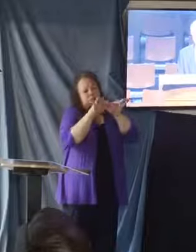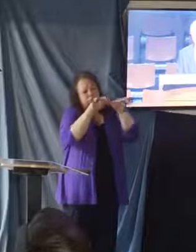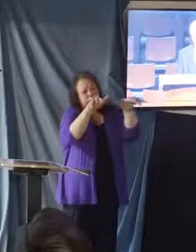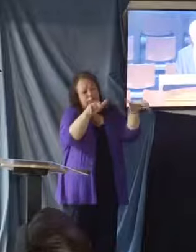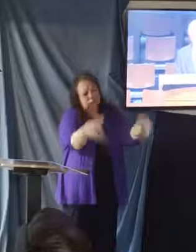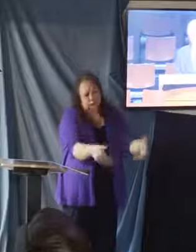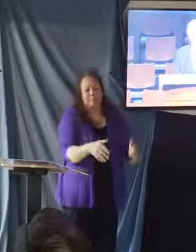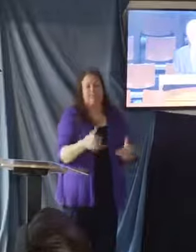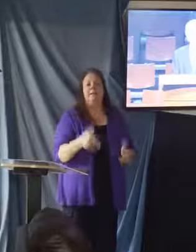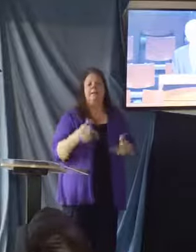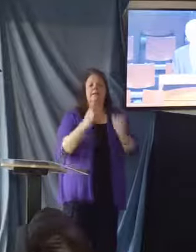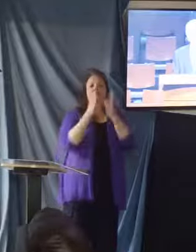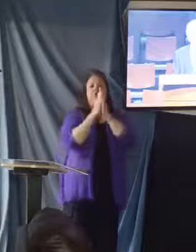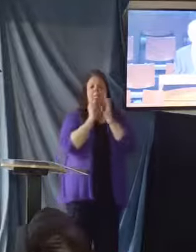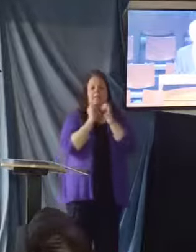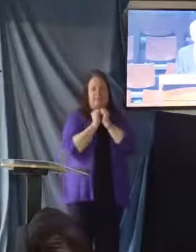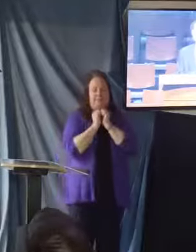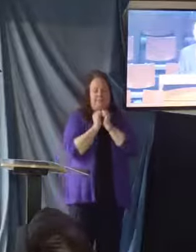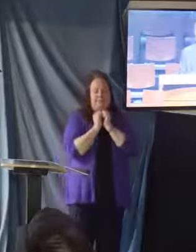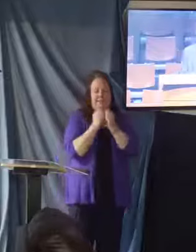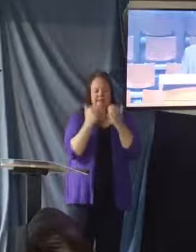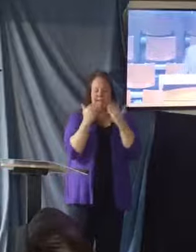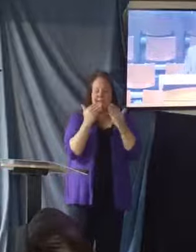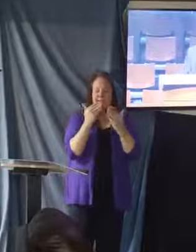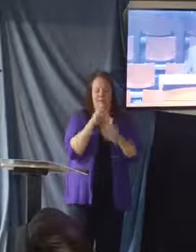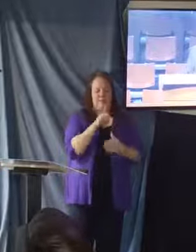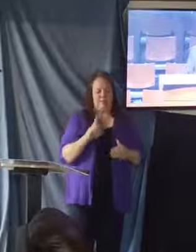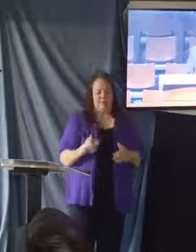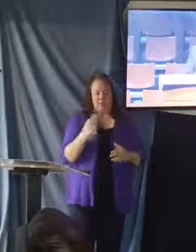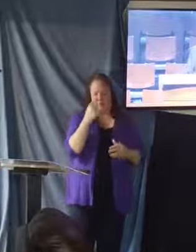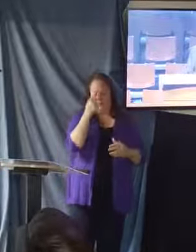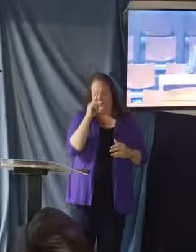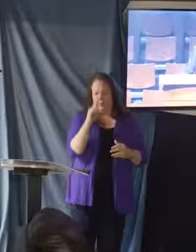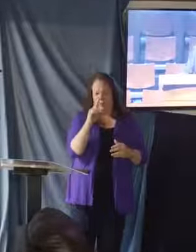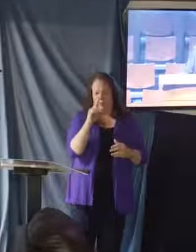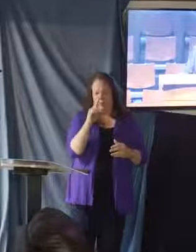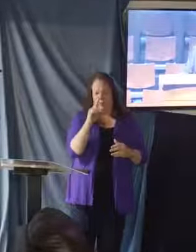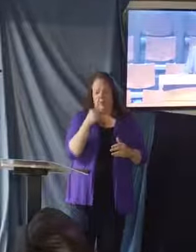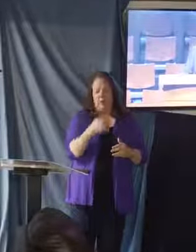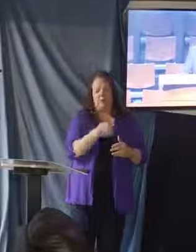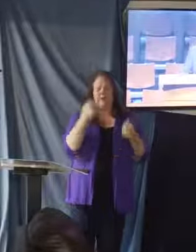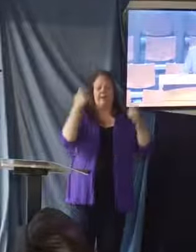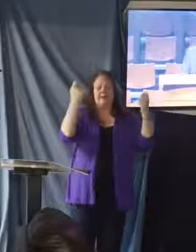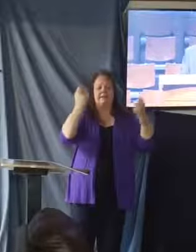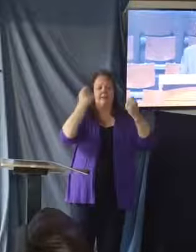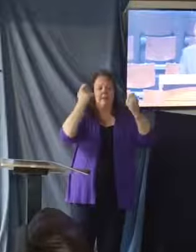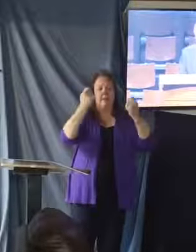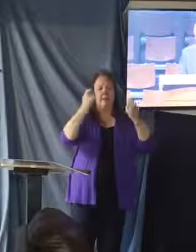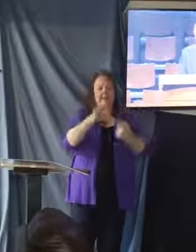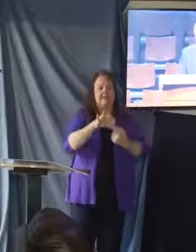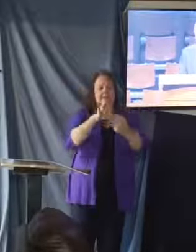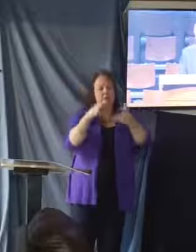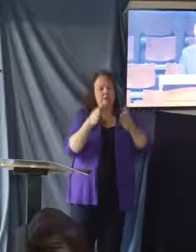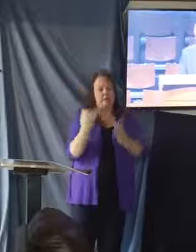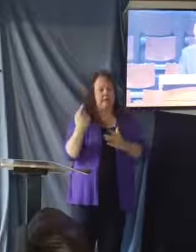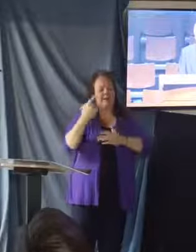Let's have a word of prayer together. Thank you, Lord, for what we are celebrating in a special way